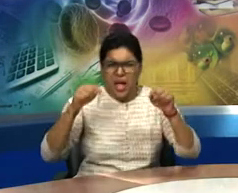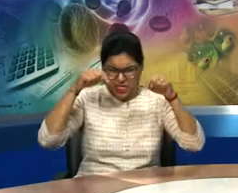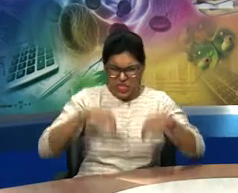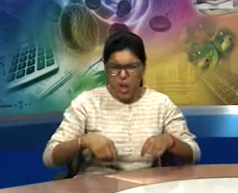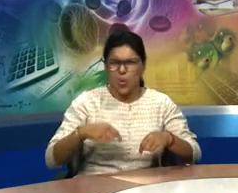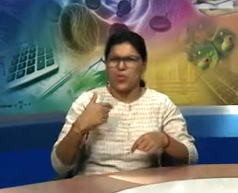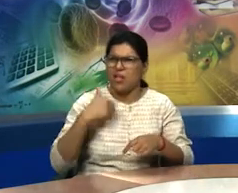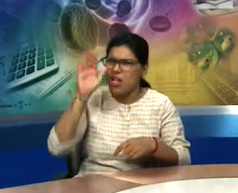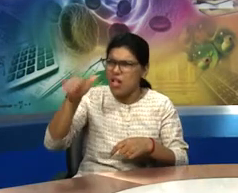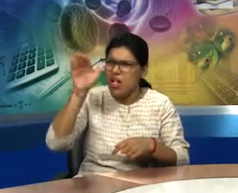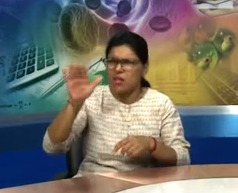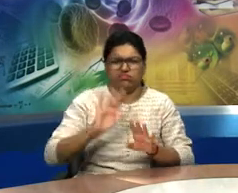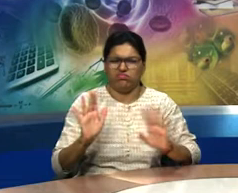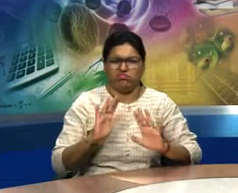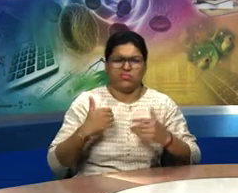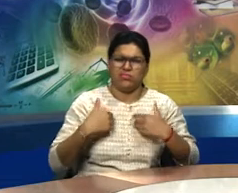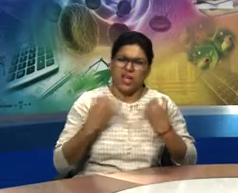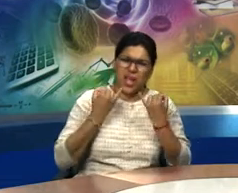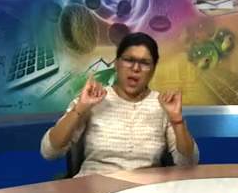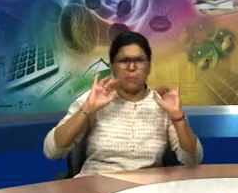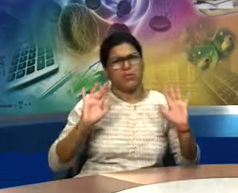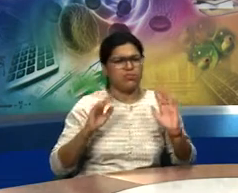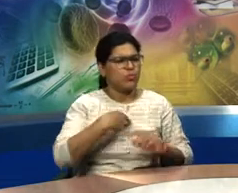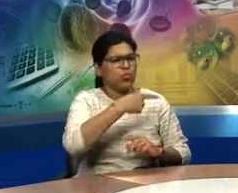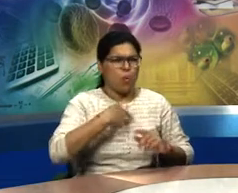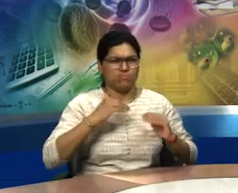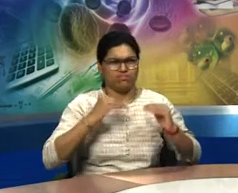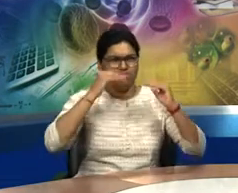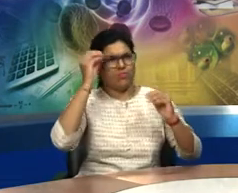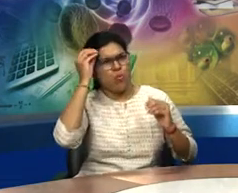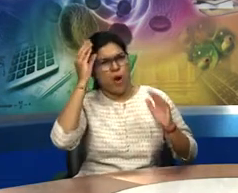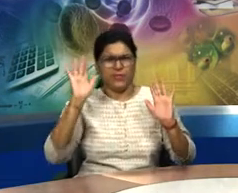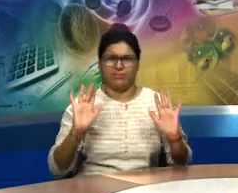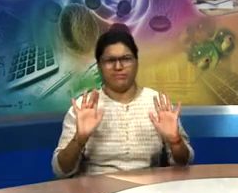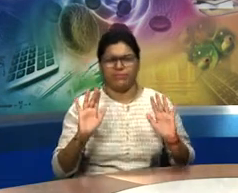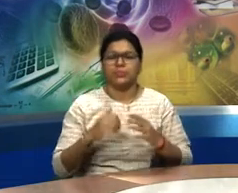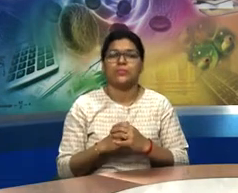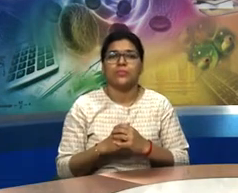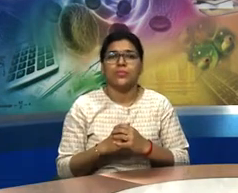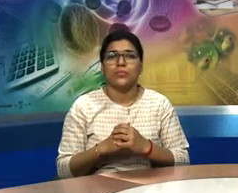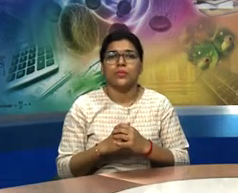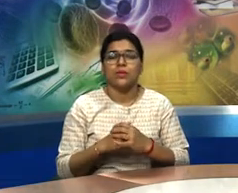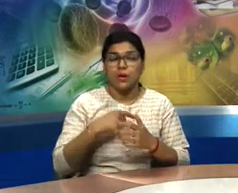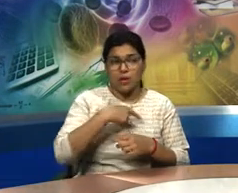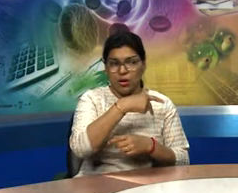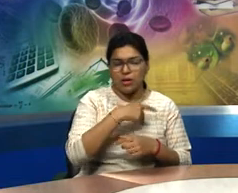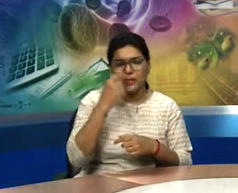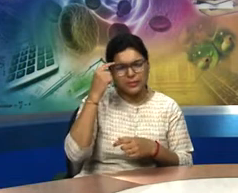take permission. So, this thing was really unbearable that they should first take permission and then